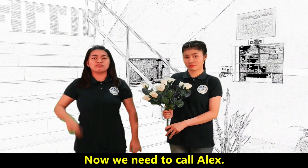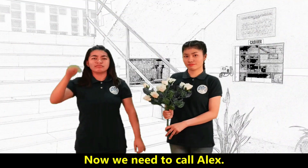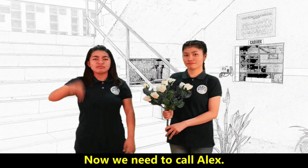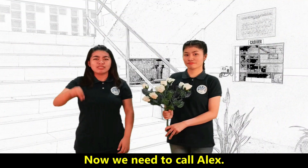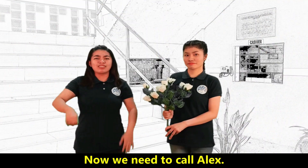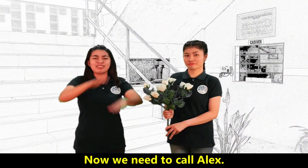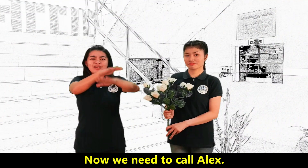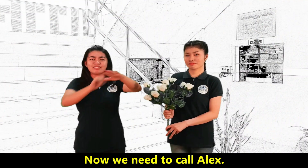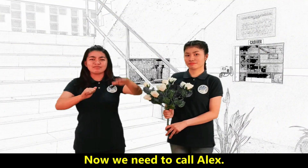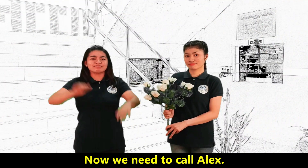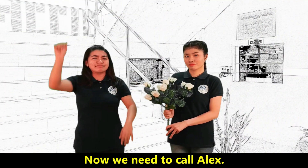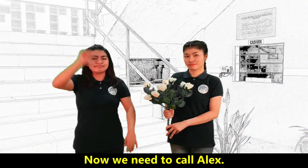Now we need to call Alex.